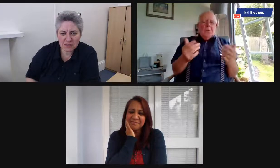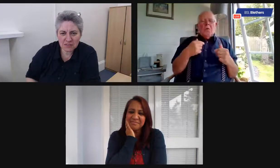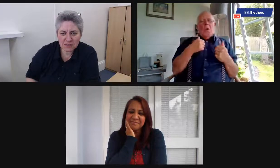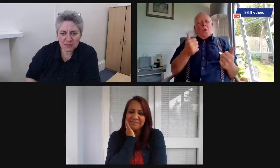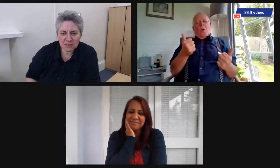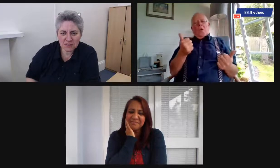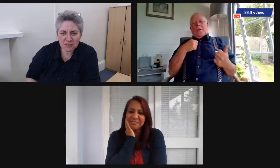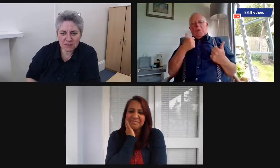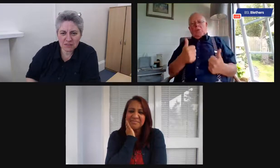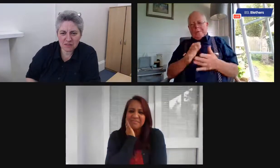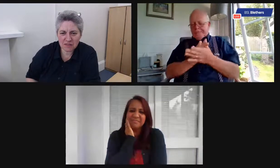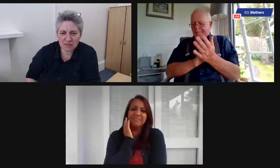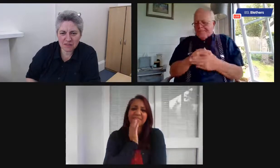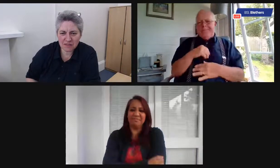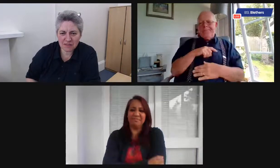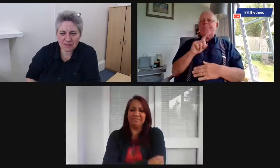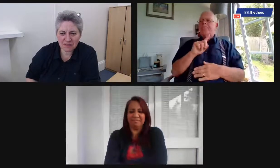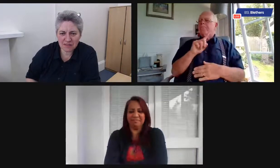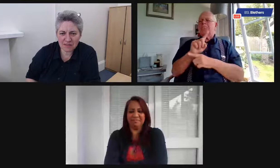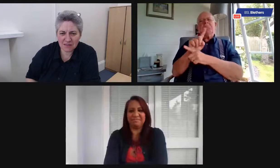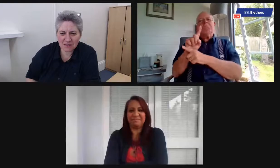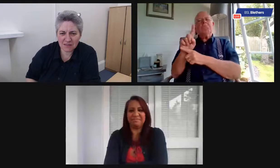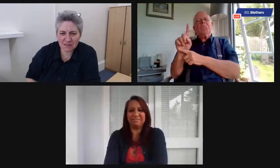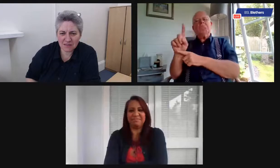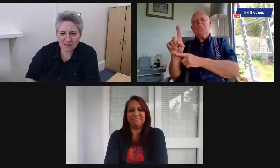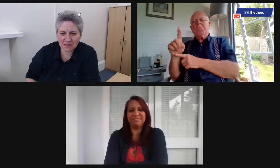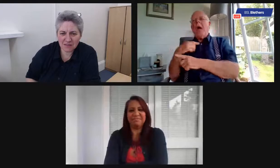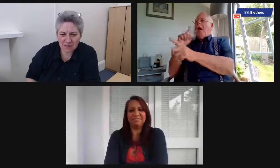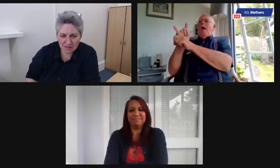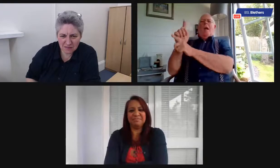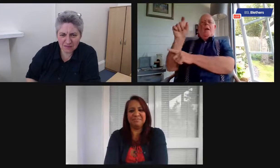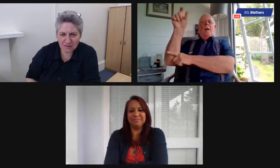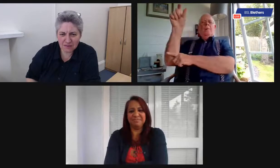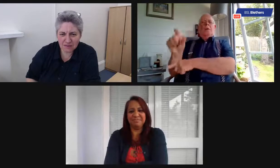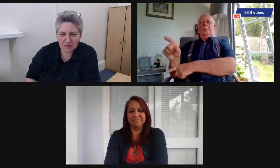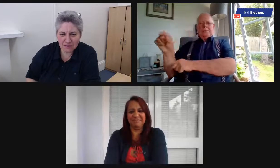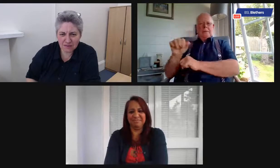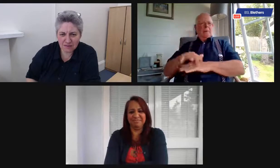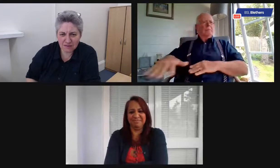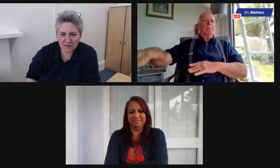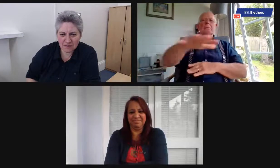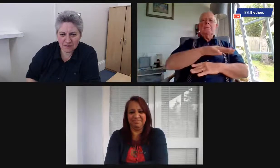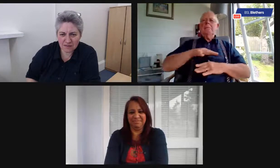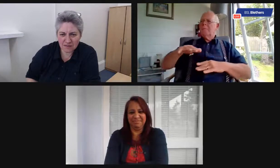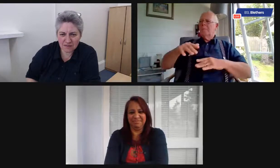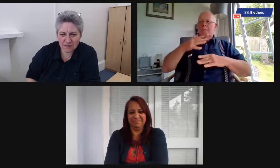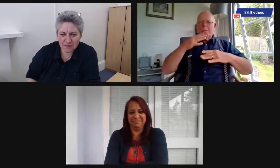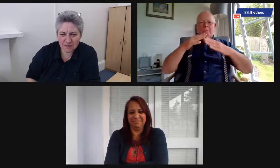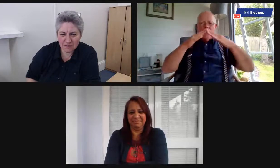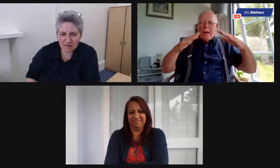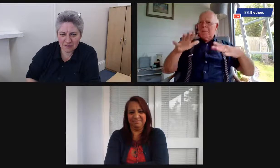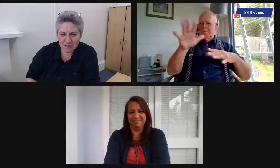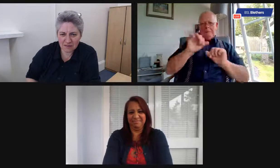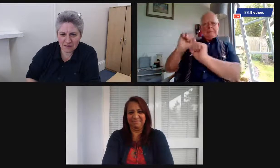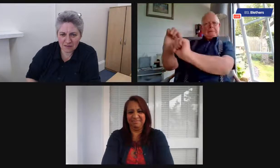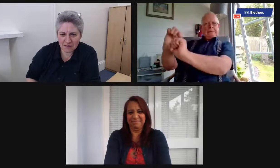it. Has it escaped from somewhere or something like that? So anyway, time passed. I bumped into a pal, the guy